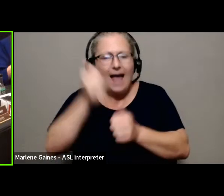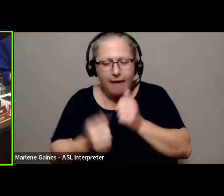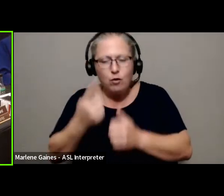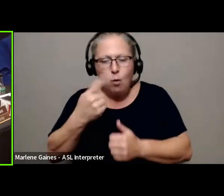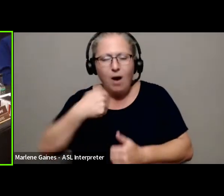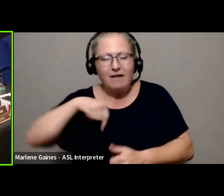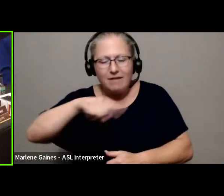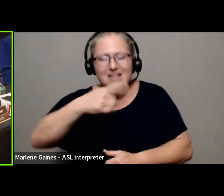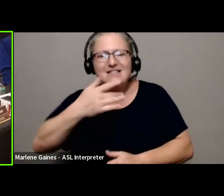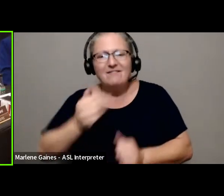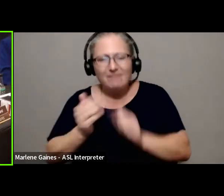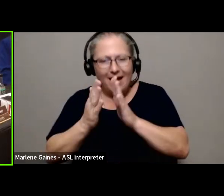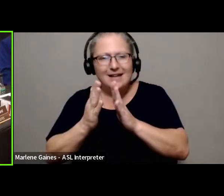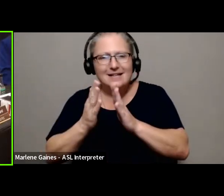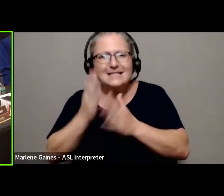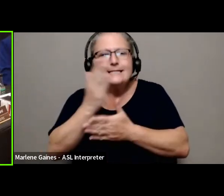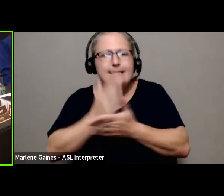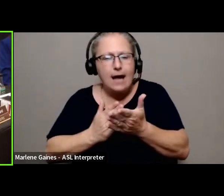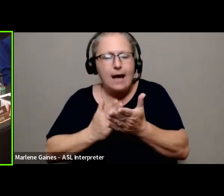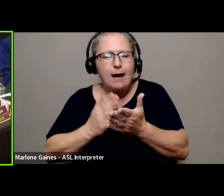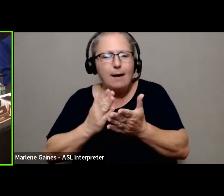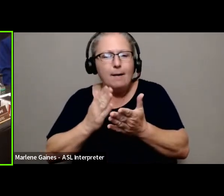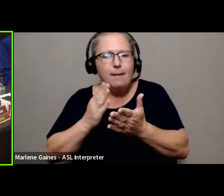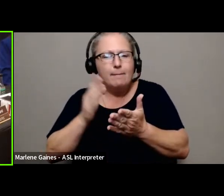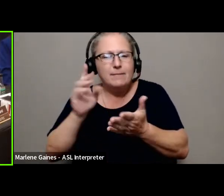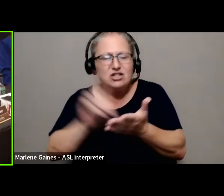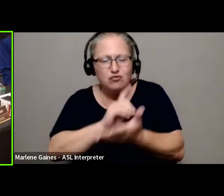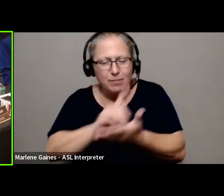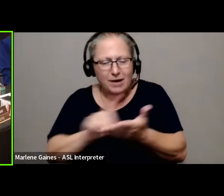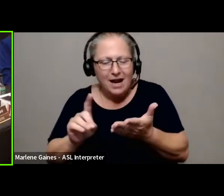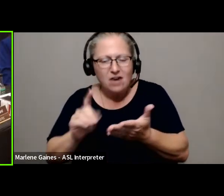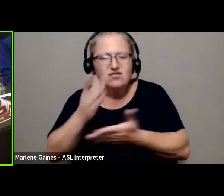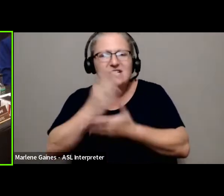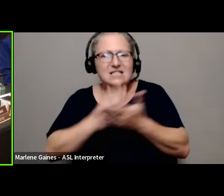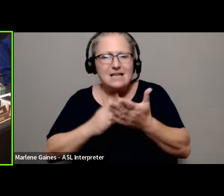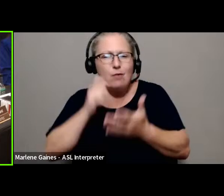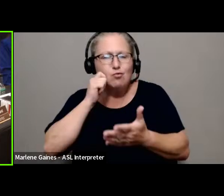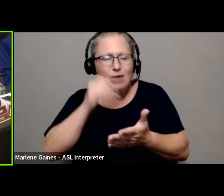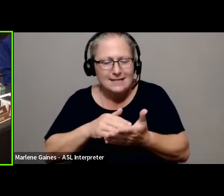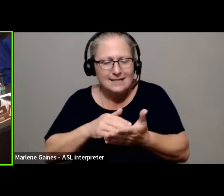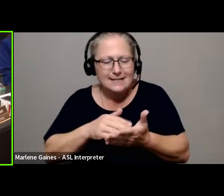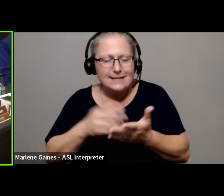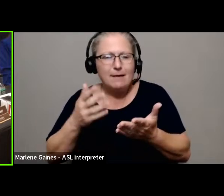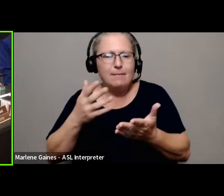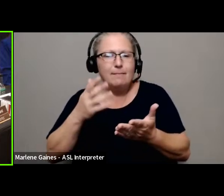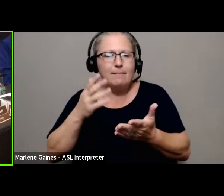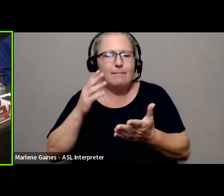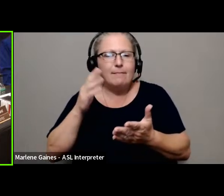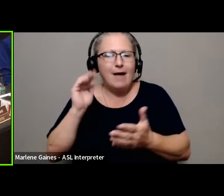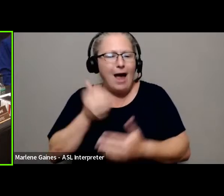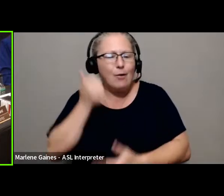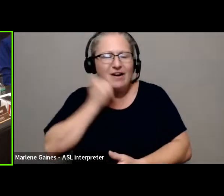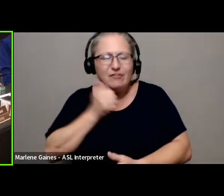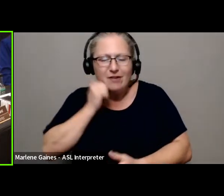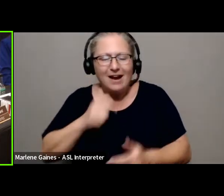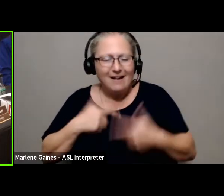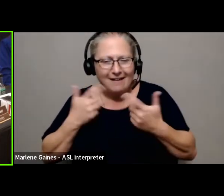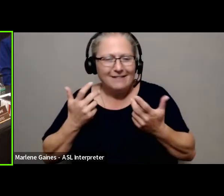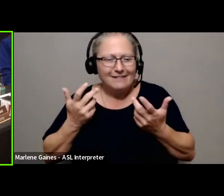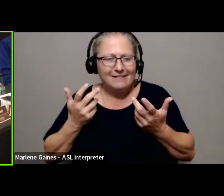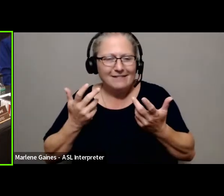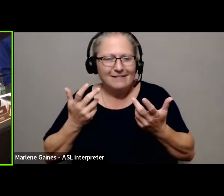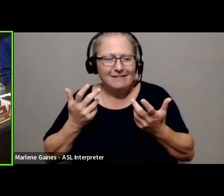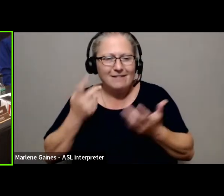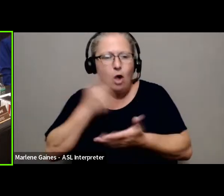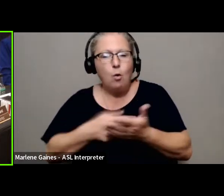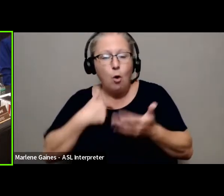us faces some sort of discrimination, some sort of racism in our daily walk. I mean, and